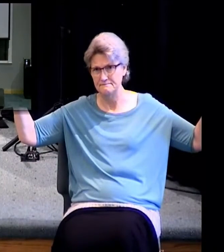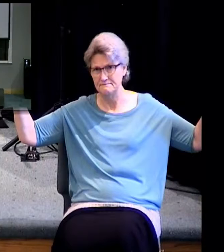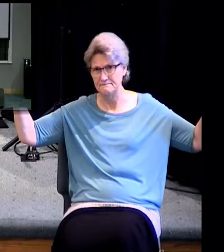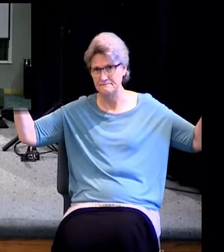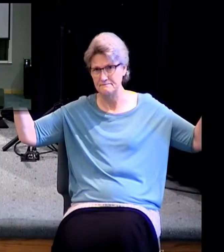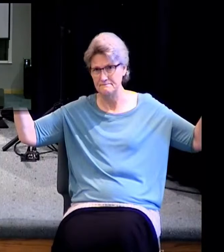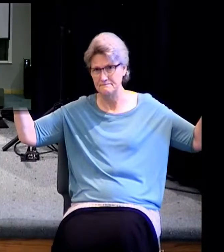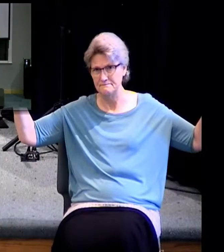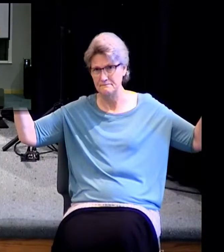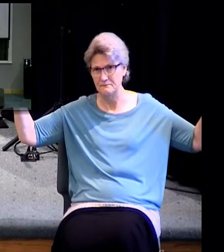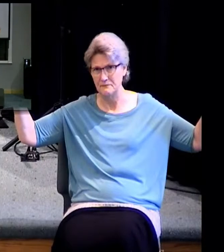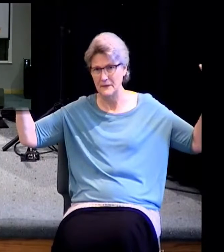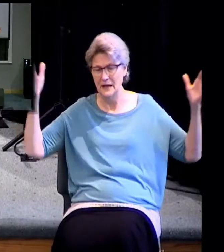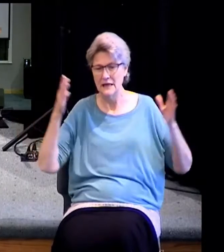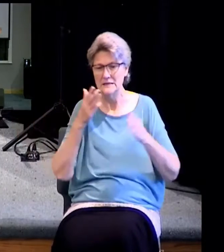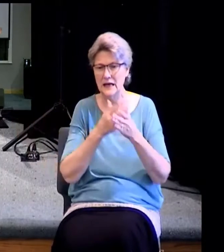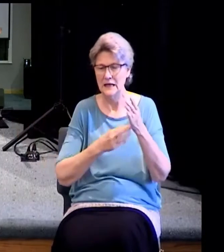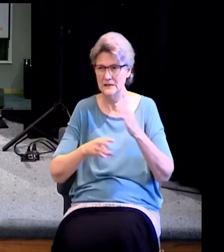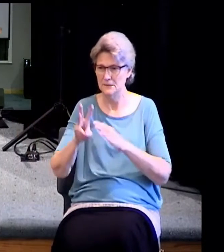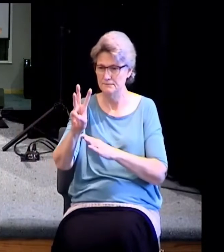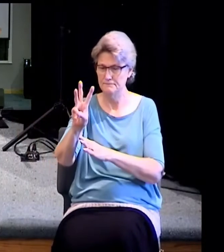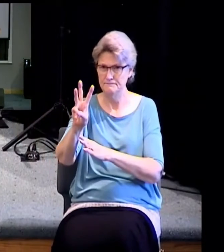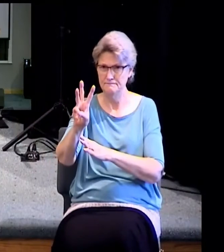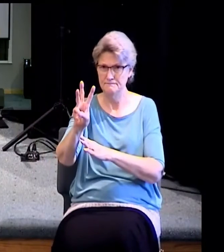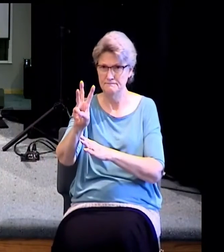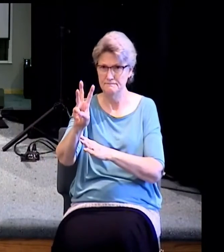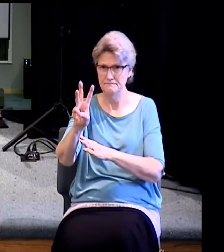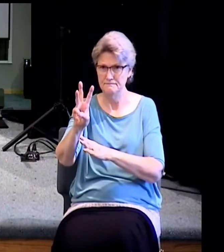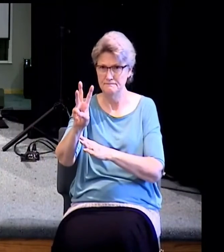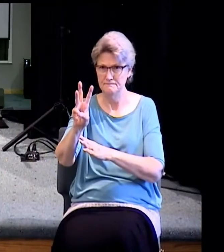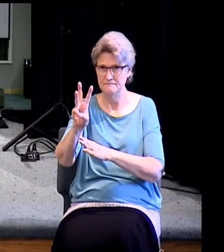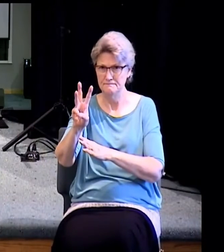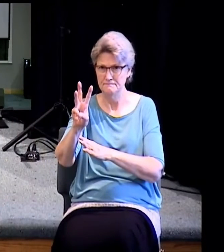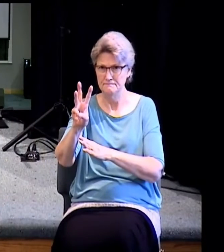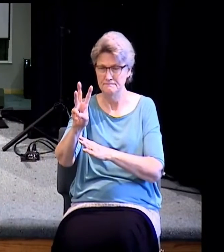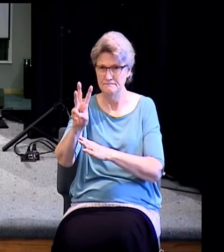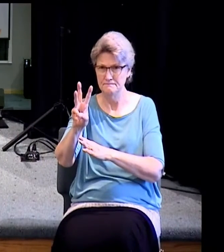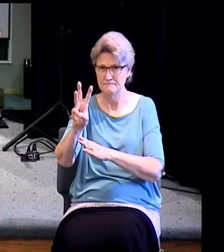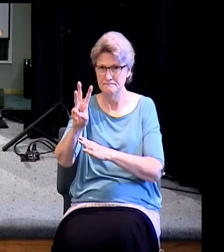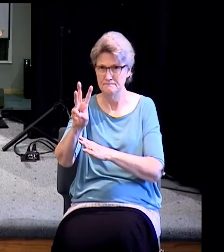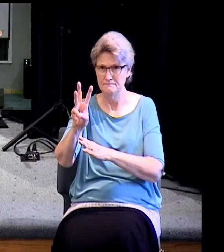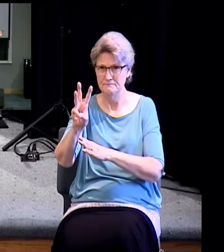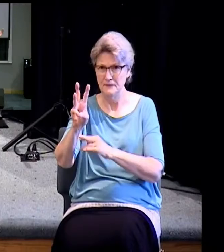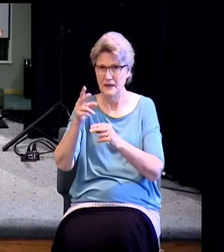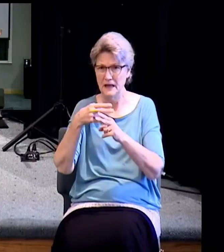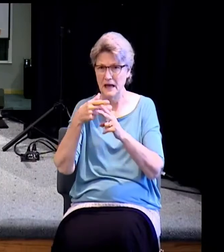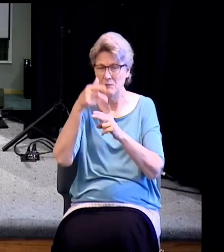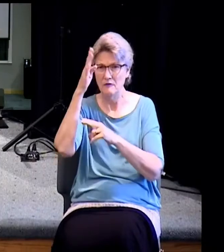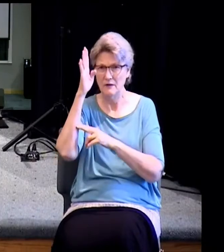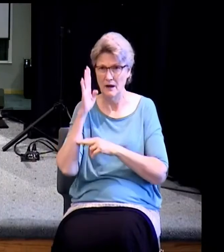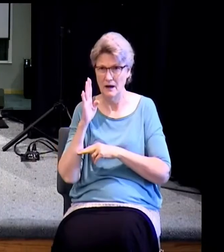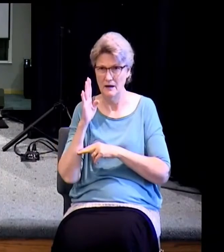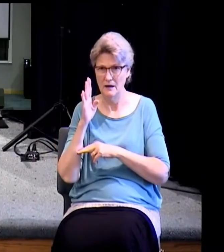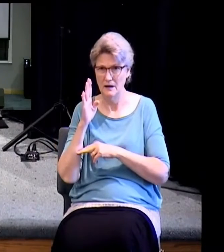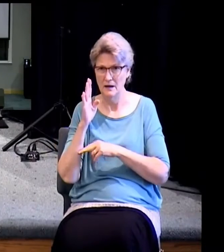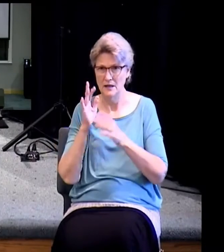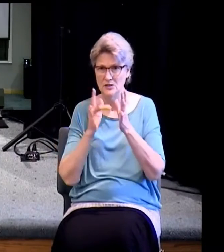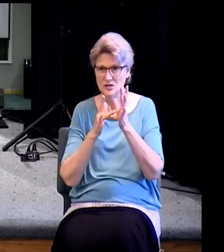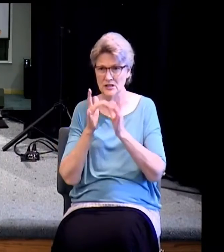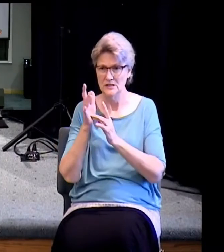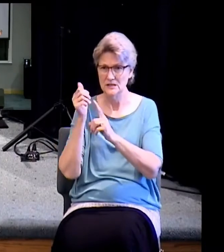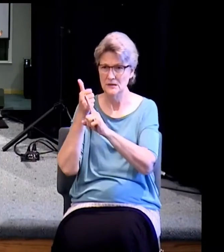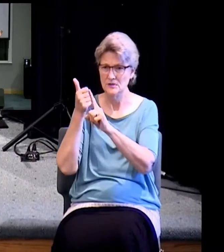As he held his hands up in the sign of Hashem, in the name of God,